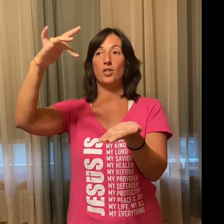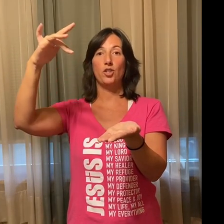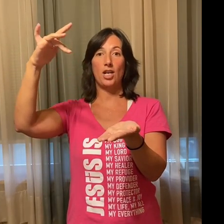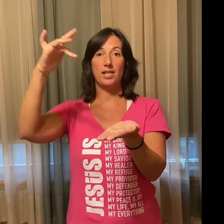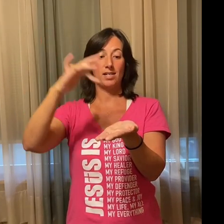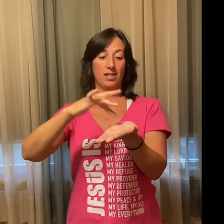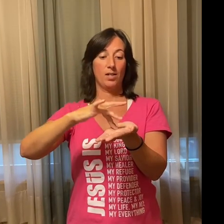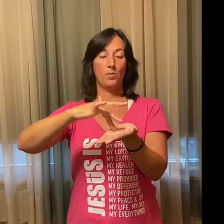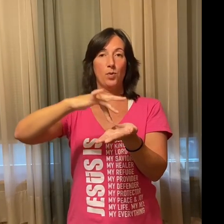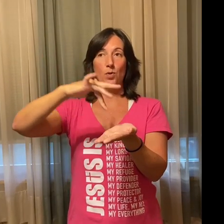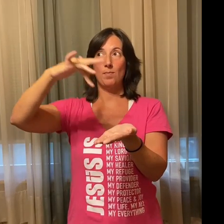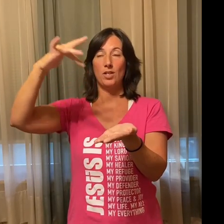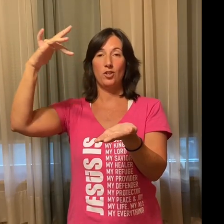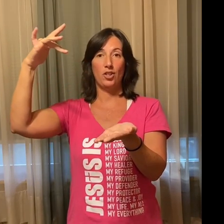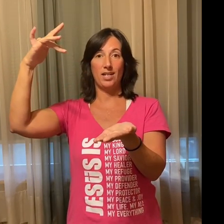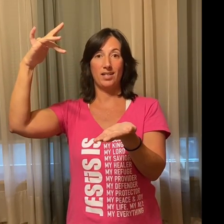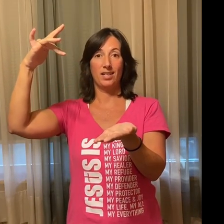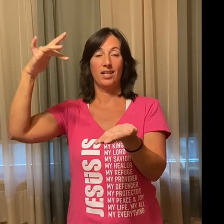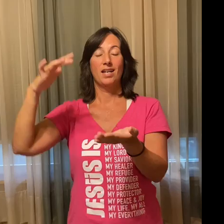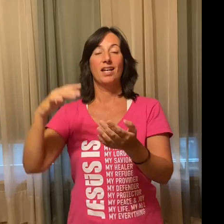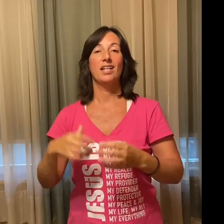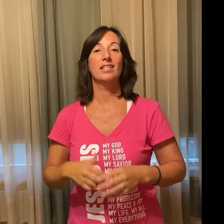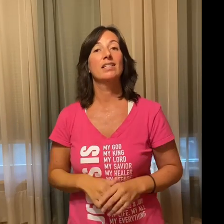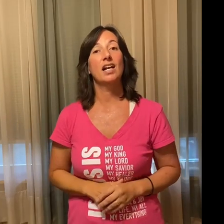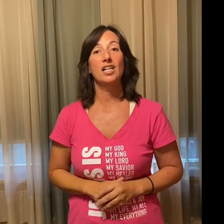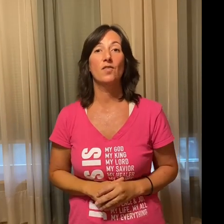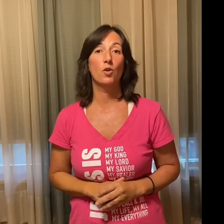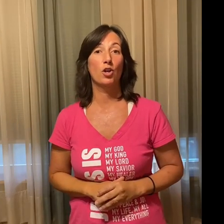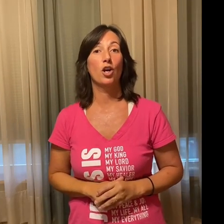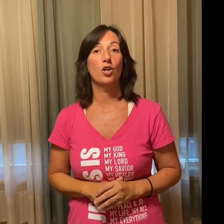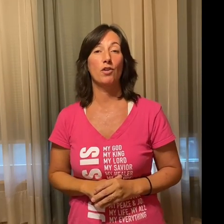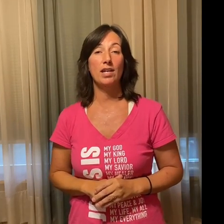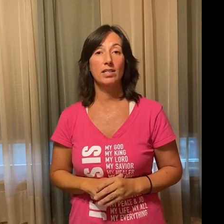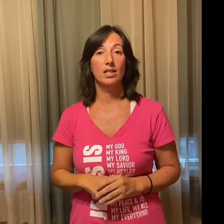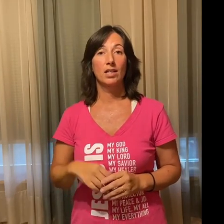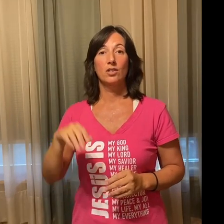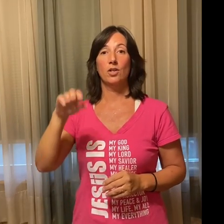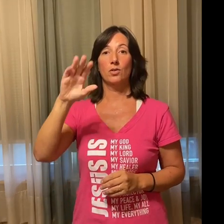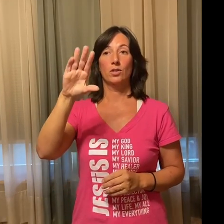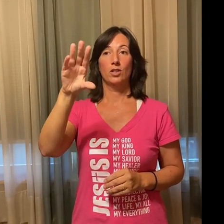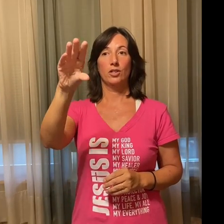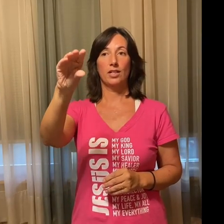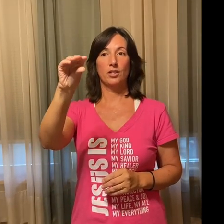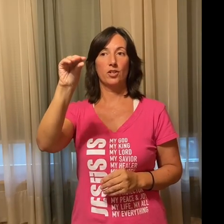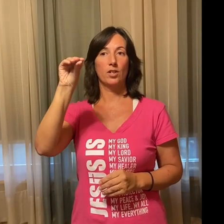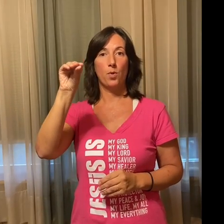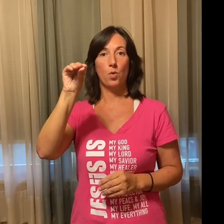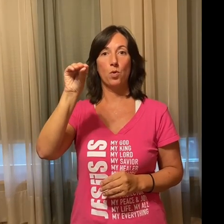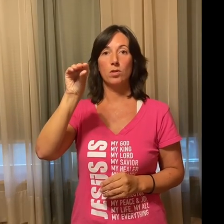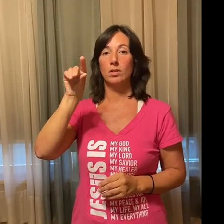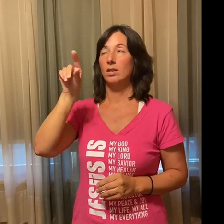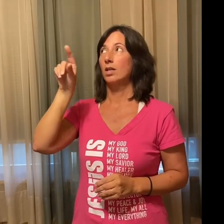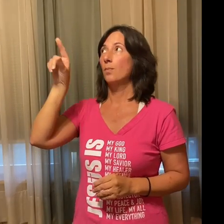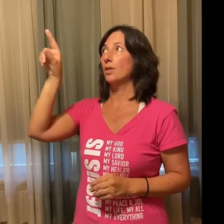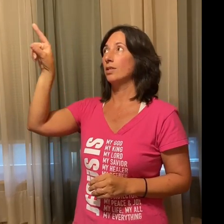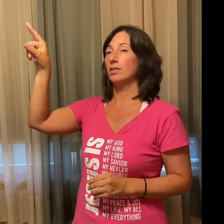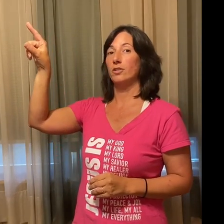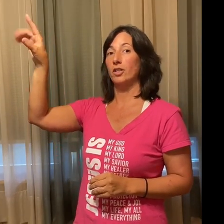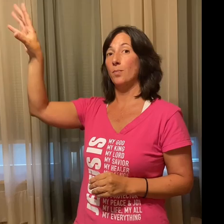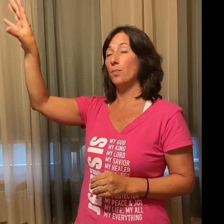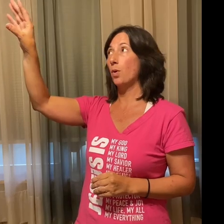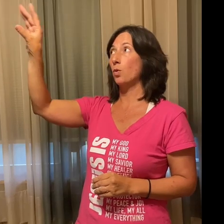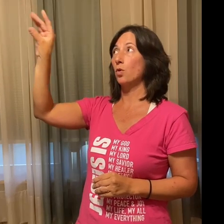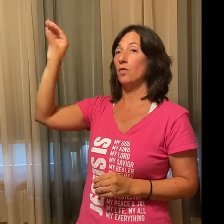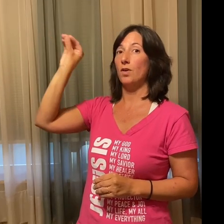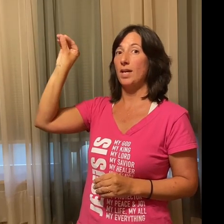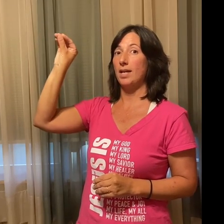pull up and shake, pull up and shake. And the sign for grace, so it's like you're gonna pull, but you're